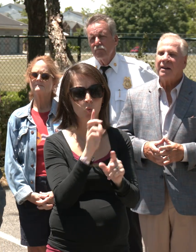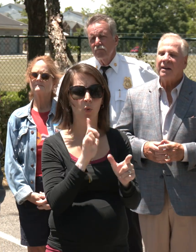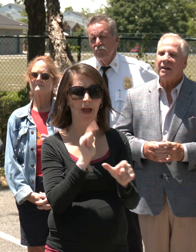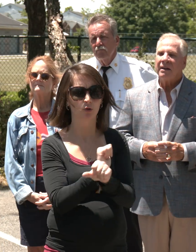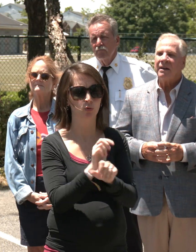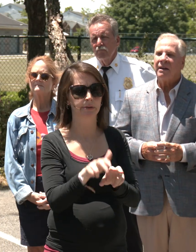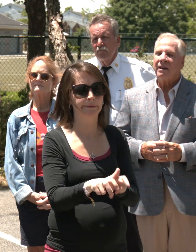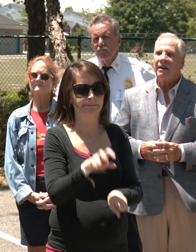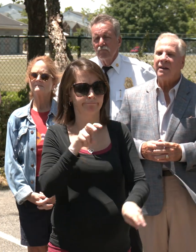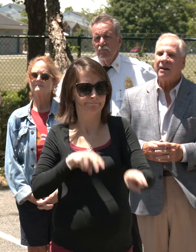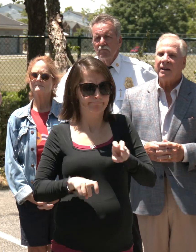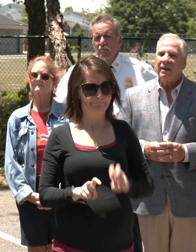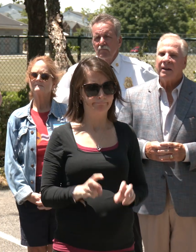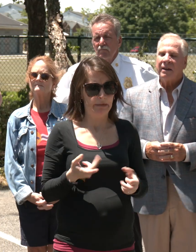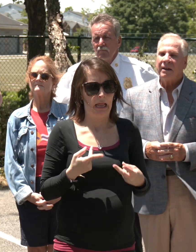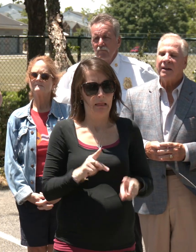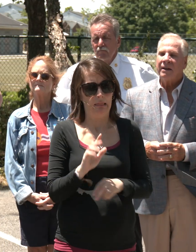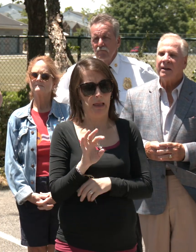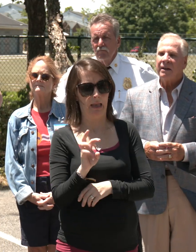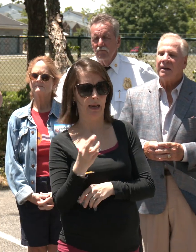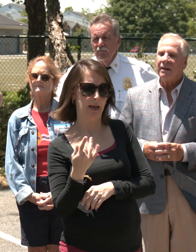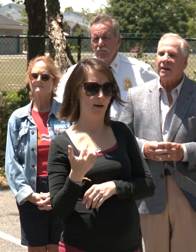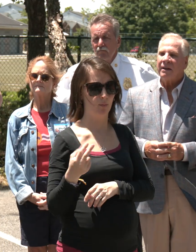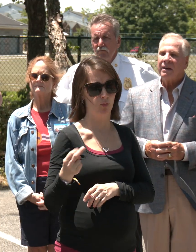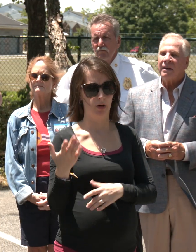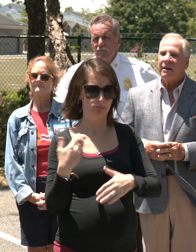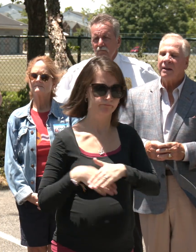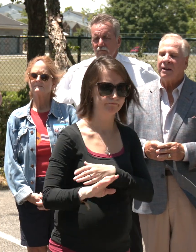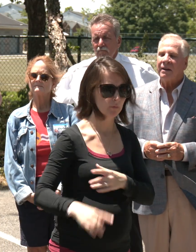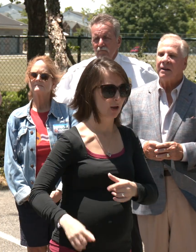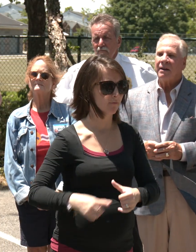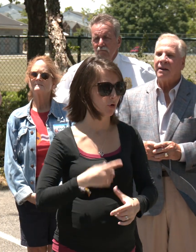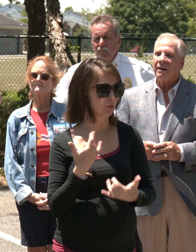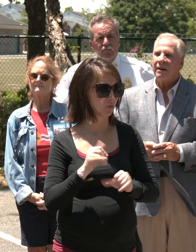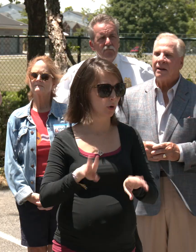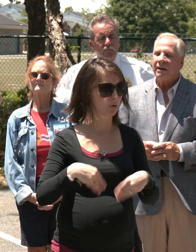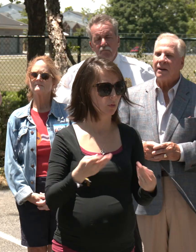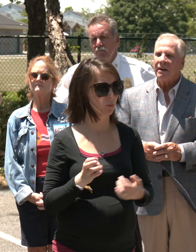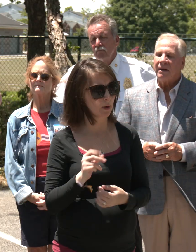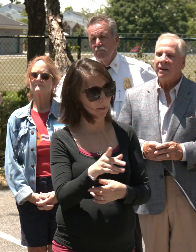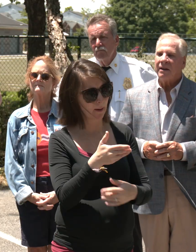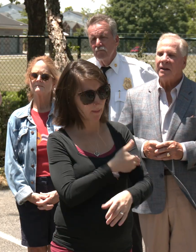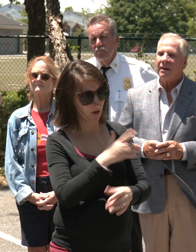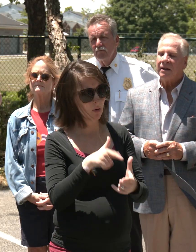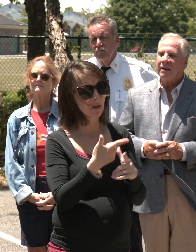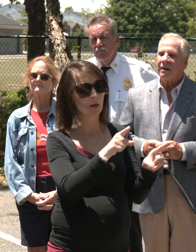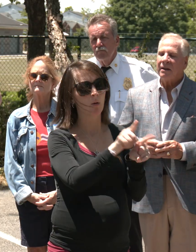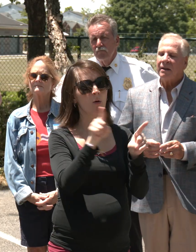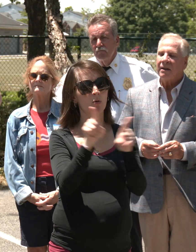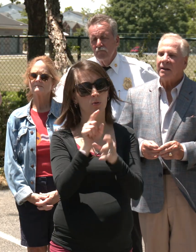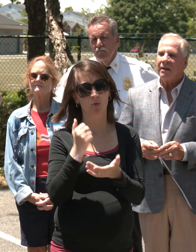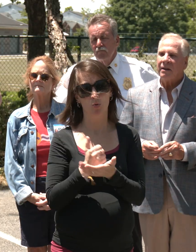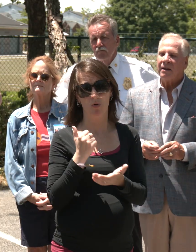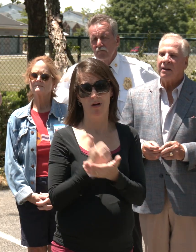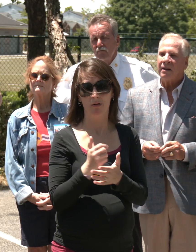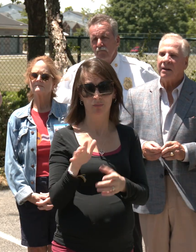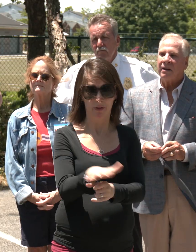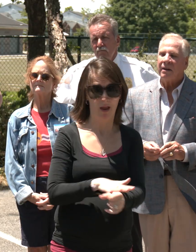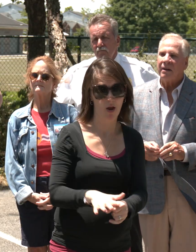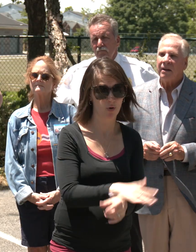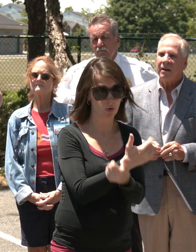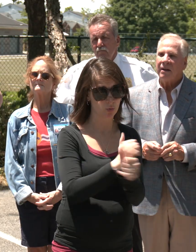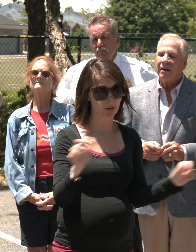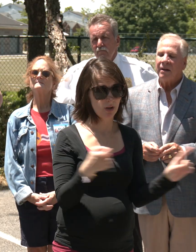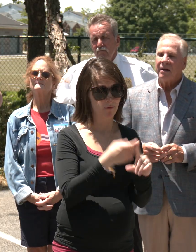back and let Ameren get in first to restore power, and also to make the zone safe from